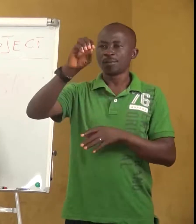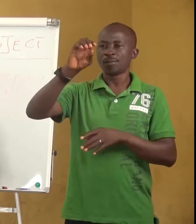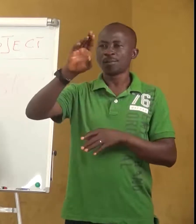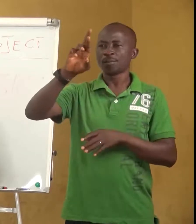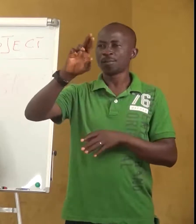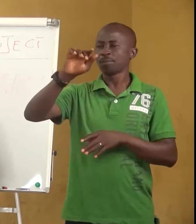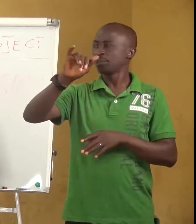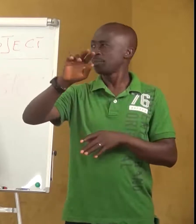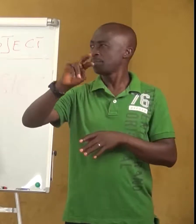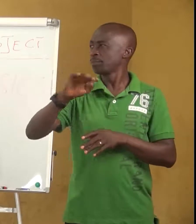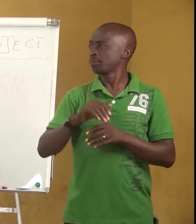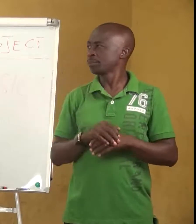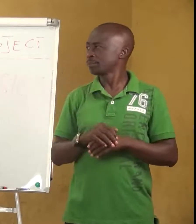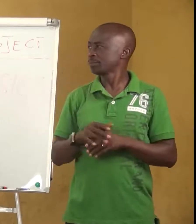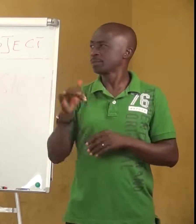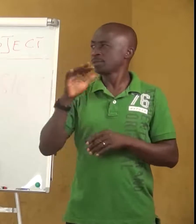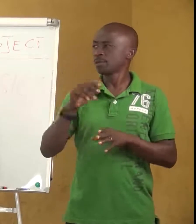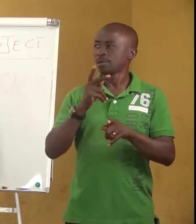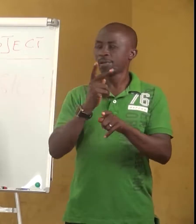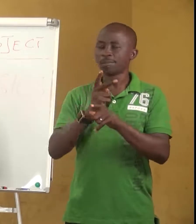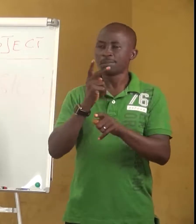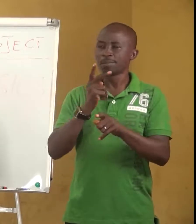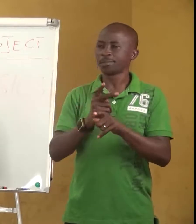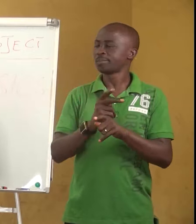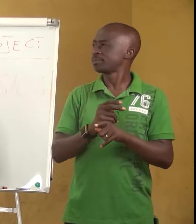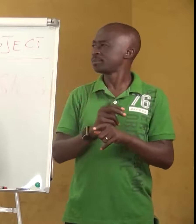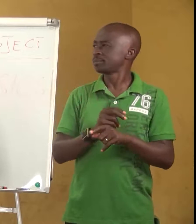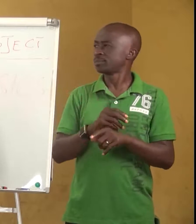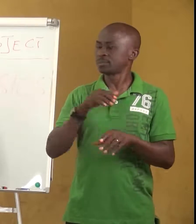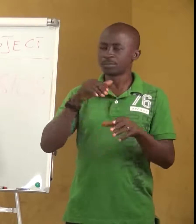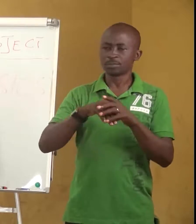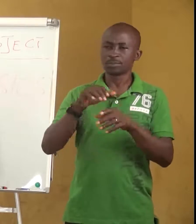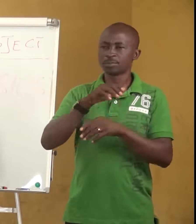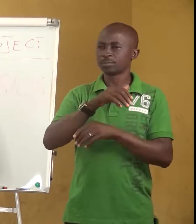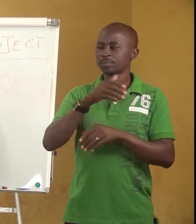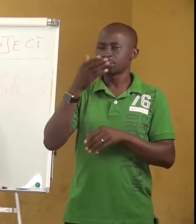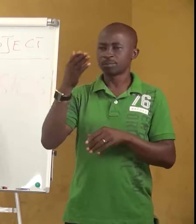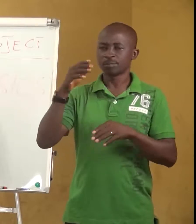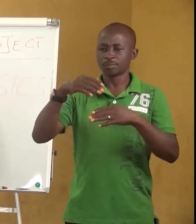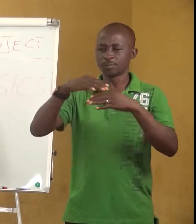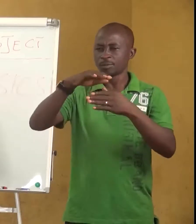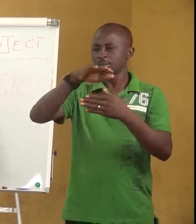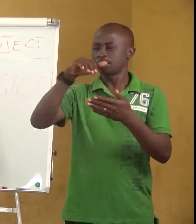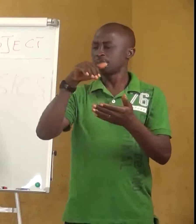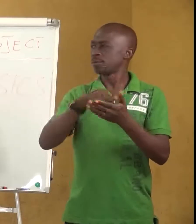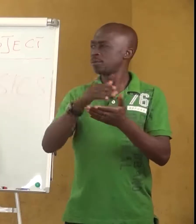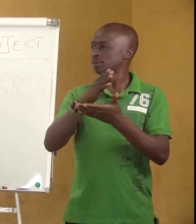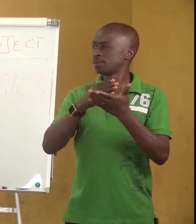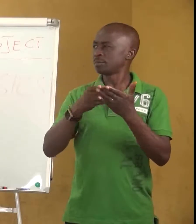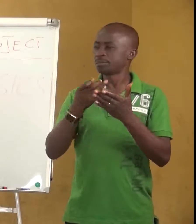They are held, or we can say they are kept, in their circular path by the